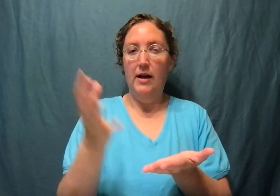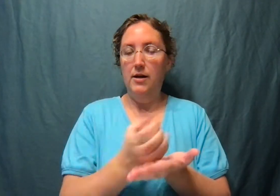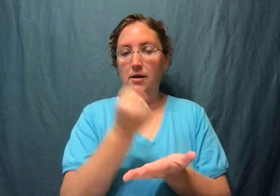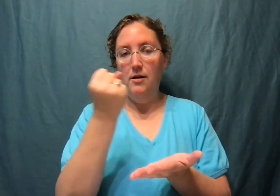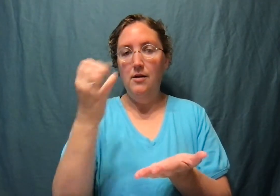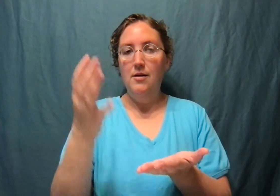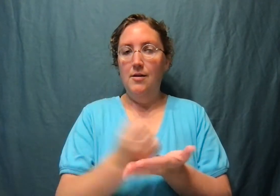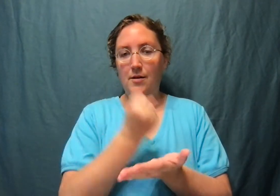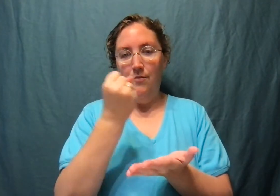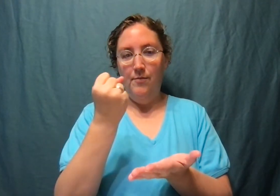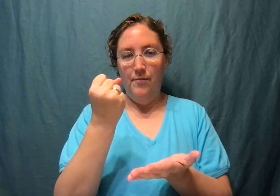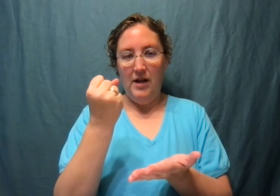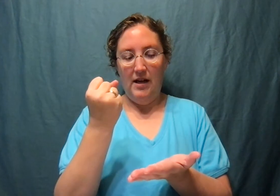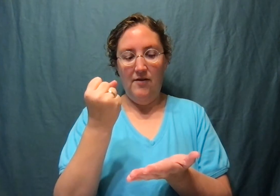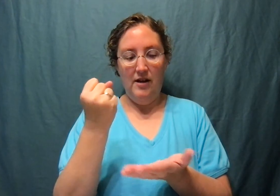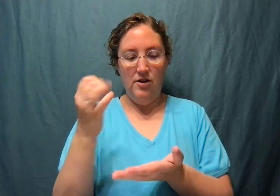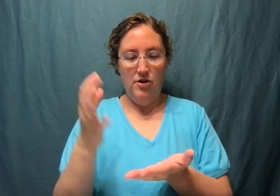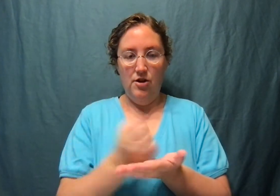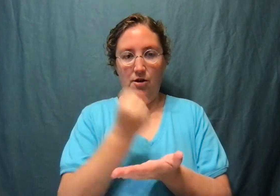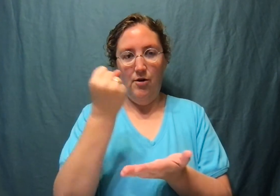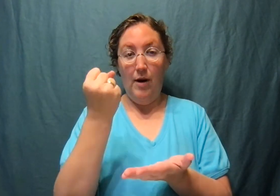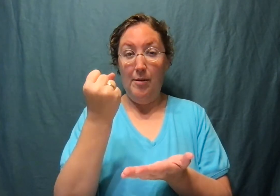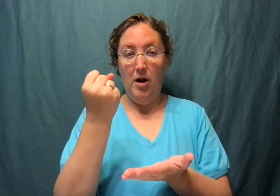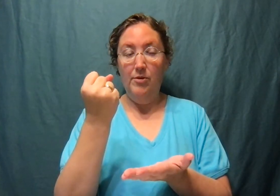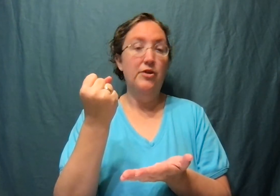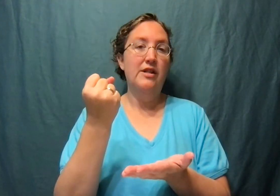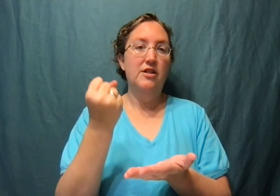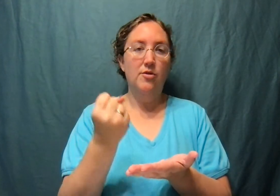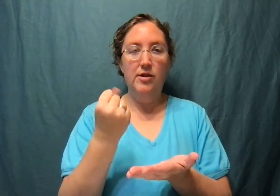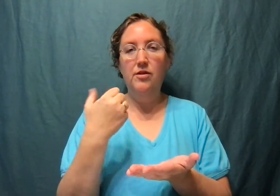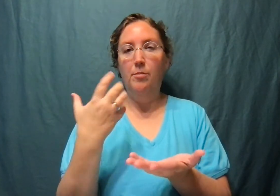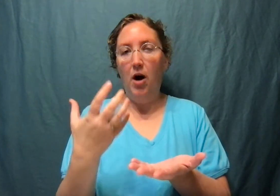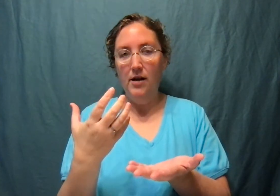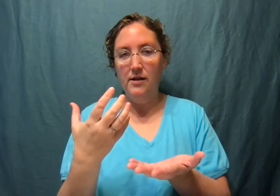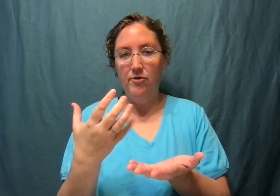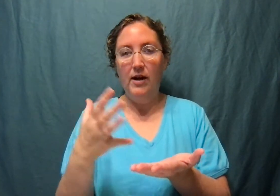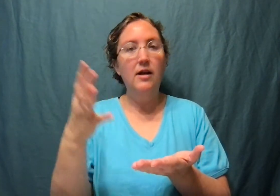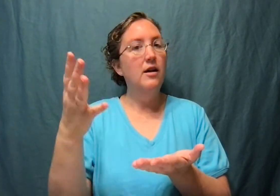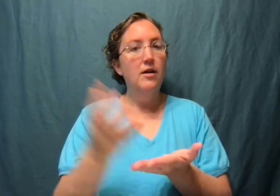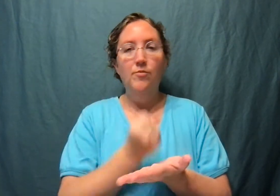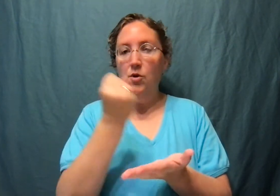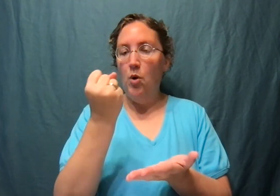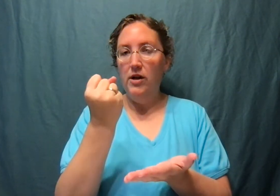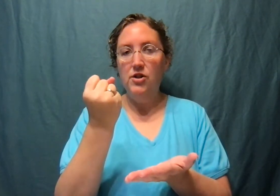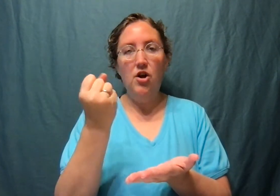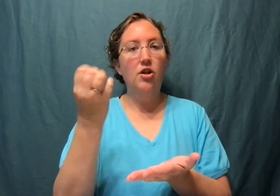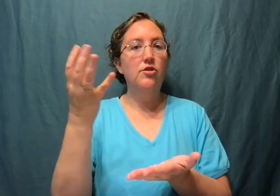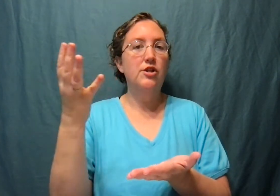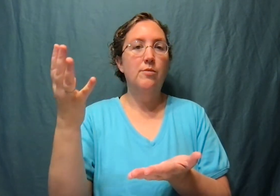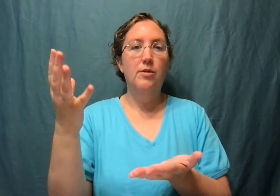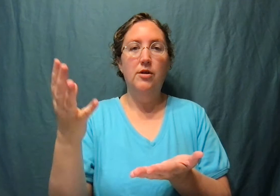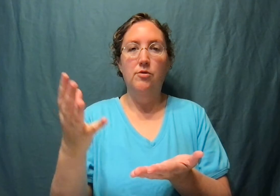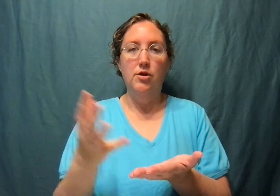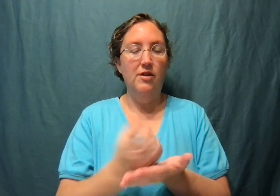hand. Take advantage, grab an opportunity. This is always used in a positive way. You won a scholarship, you took advantage